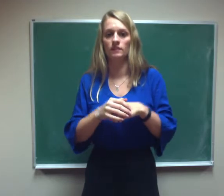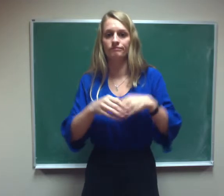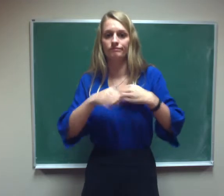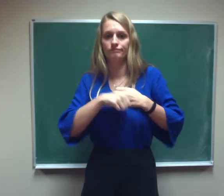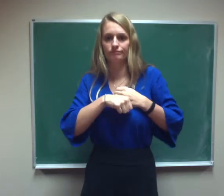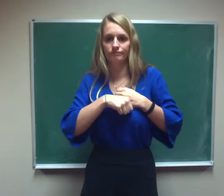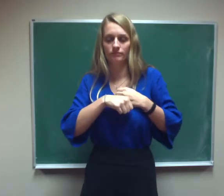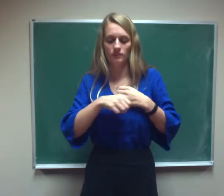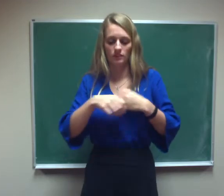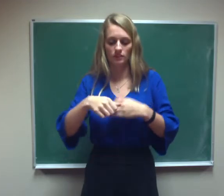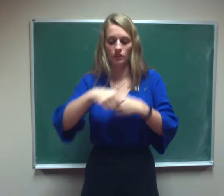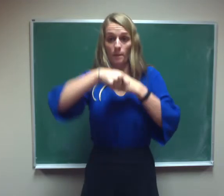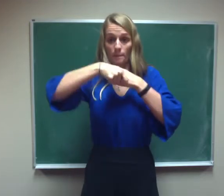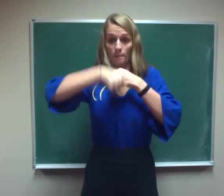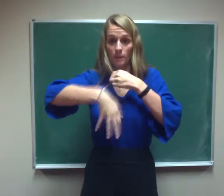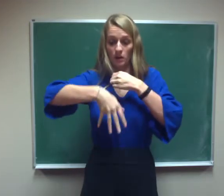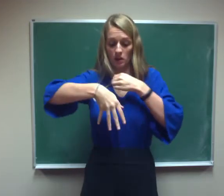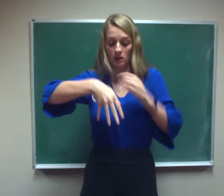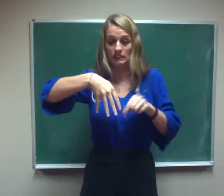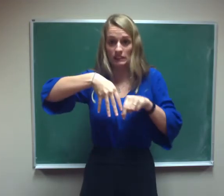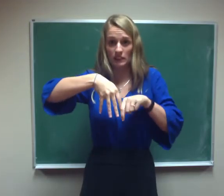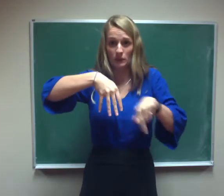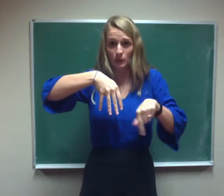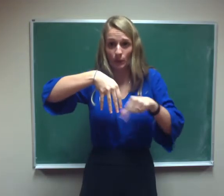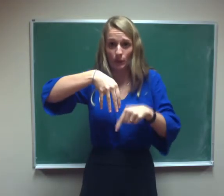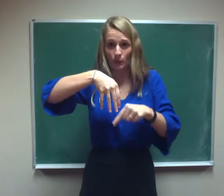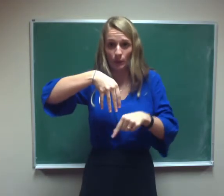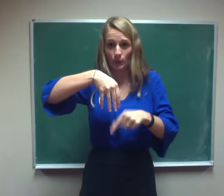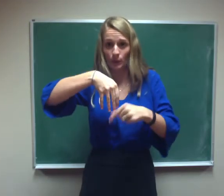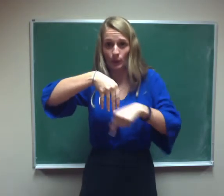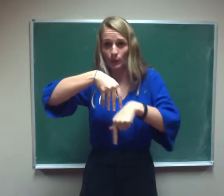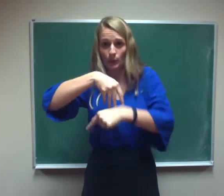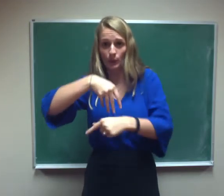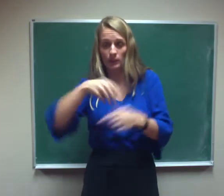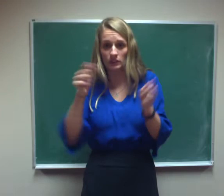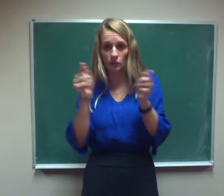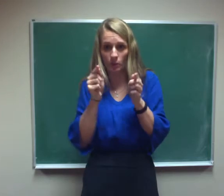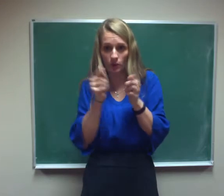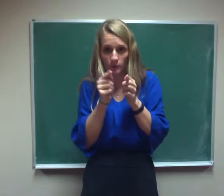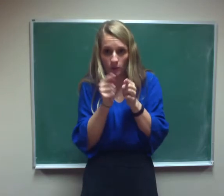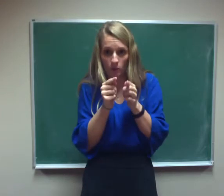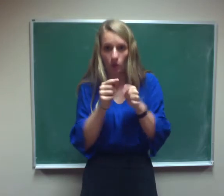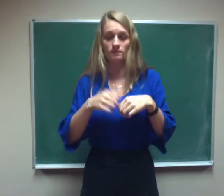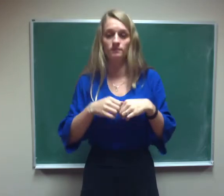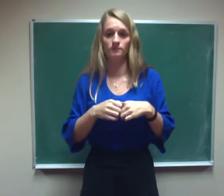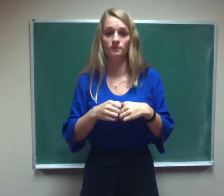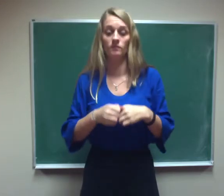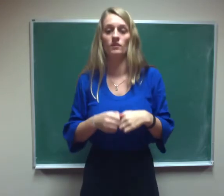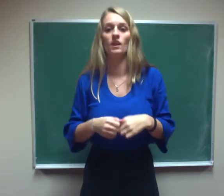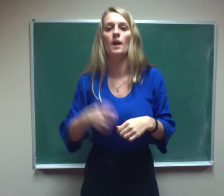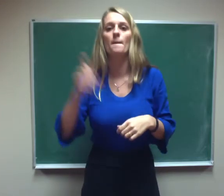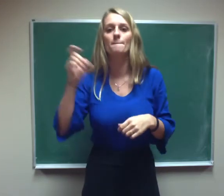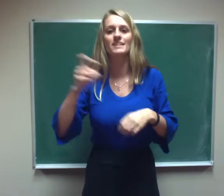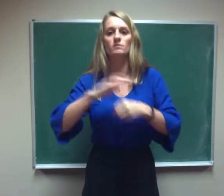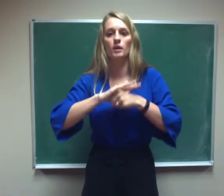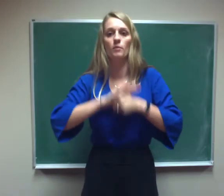heart to operate most effectively, there has to be pressure in these vessels at all times. Your cardiovascular system is a